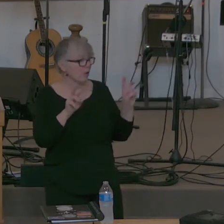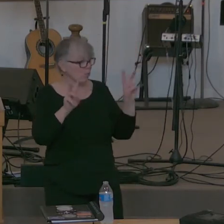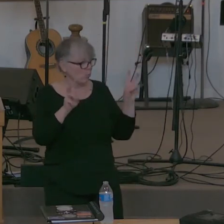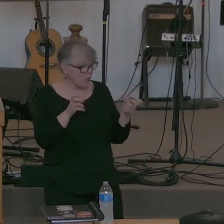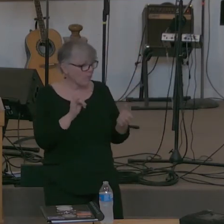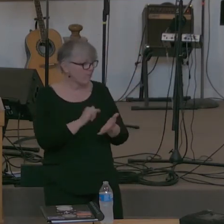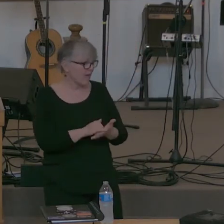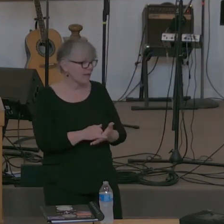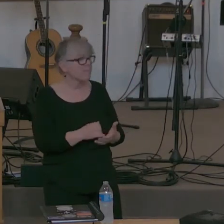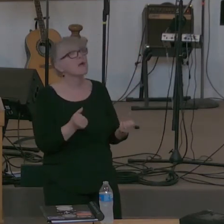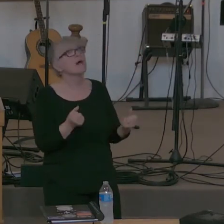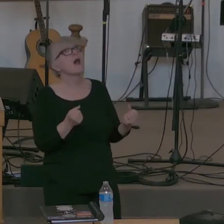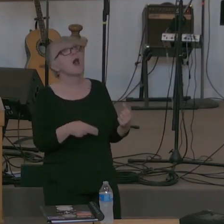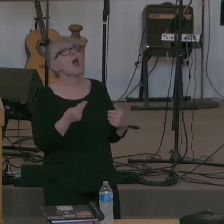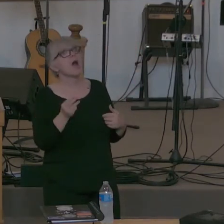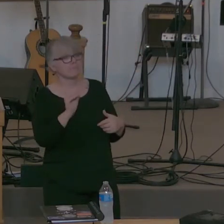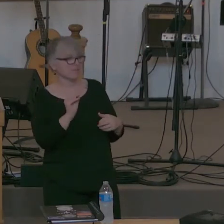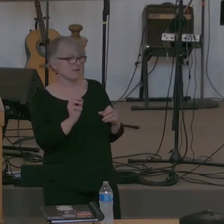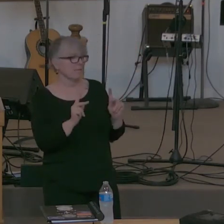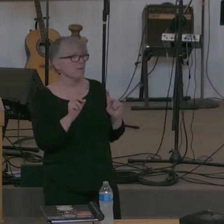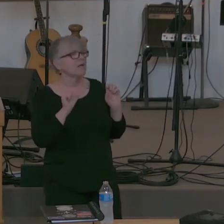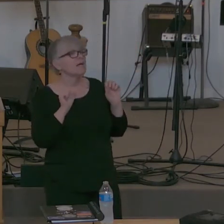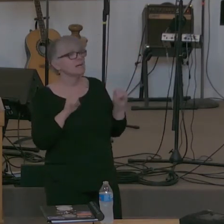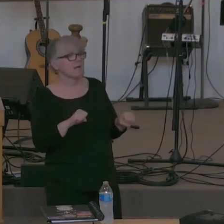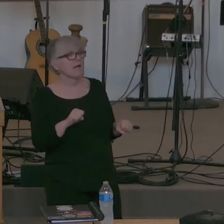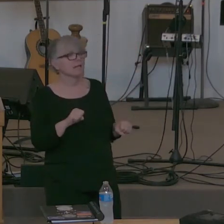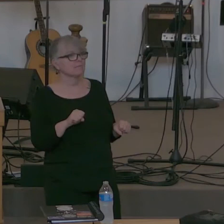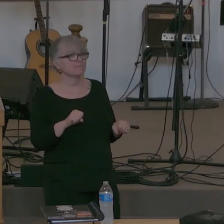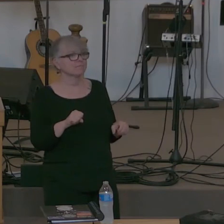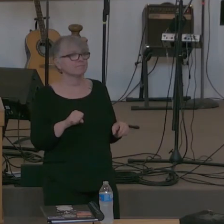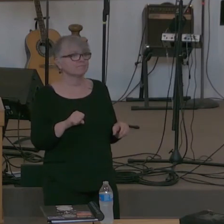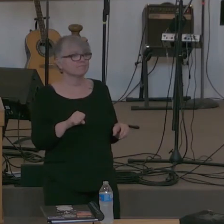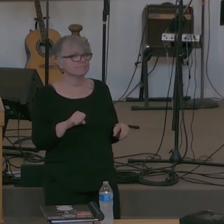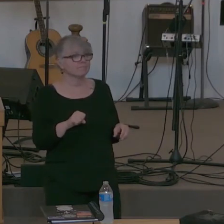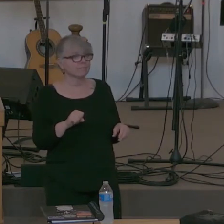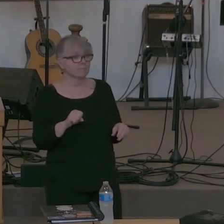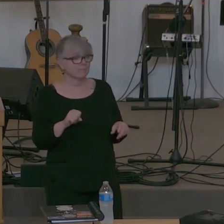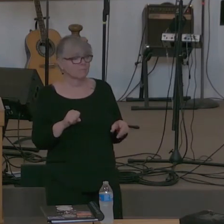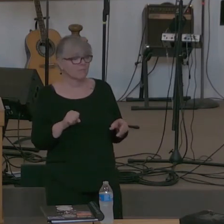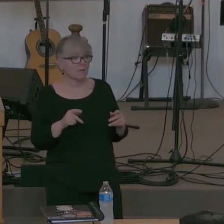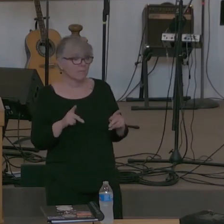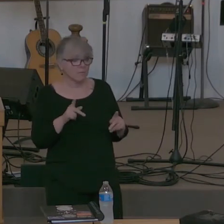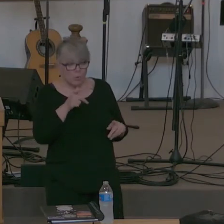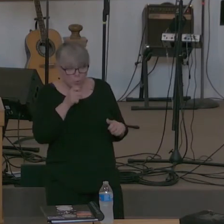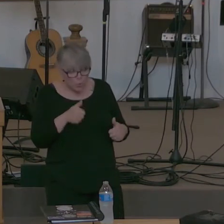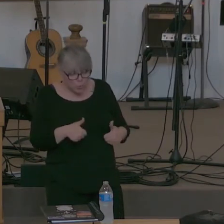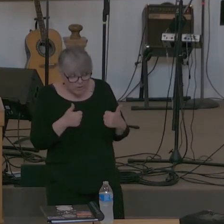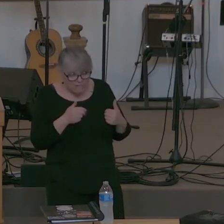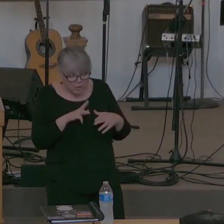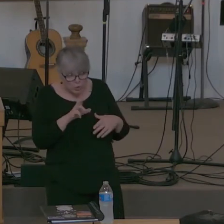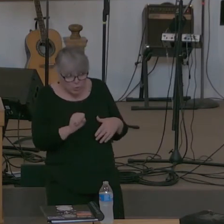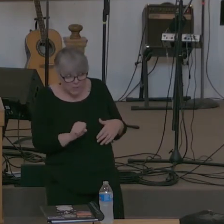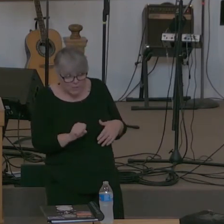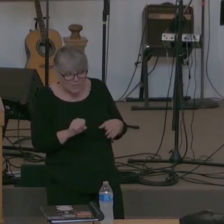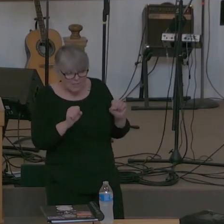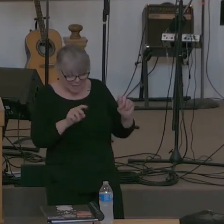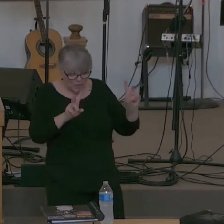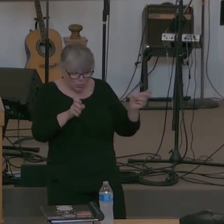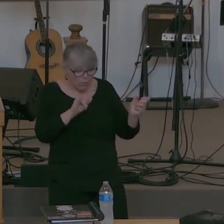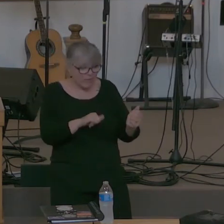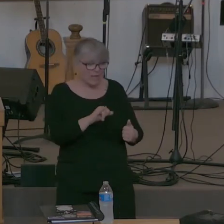A high percentage of people that live in America can quote John 3:16.